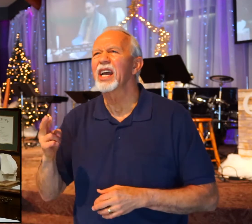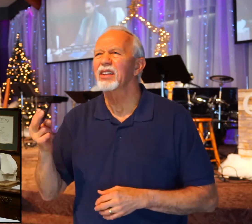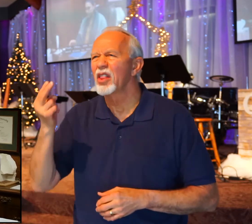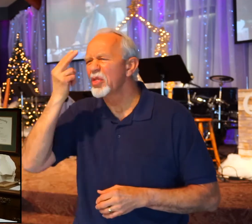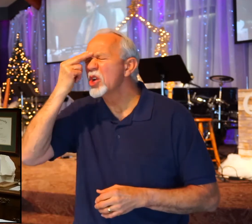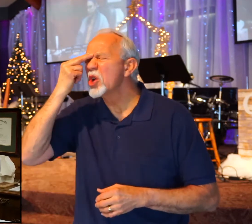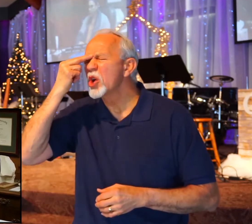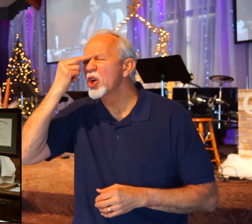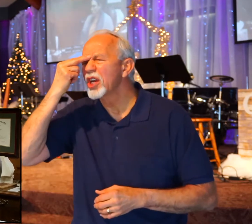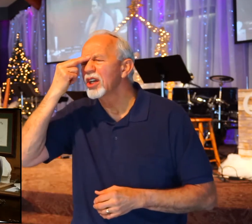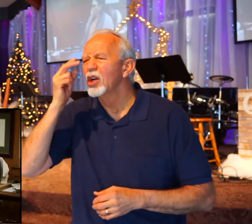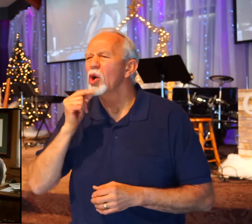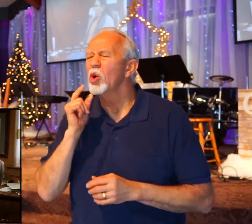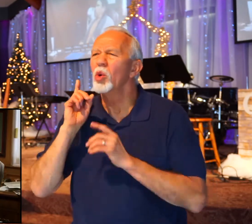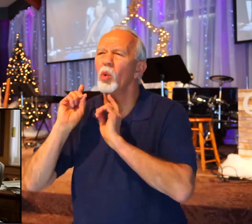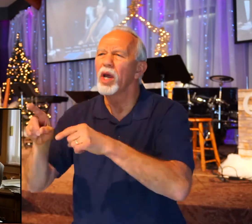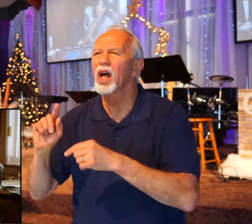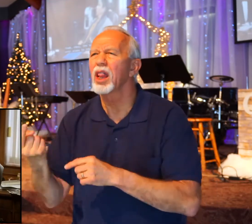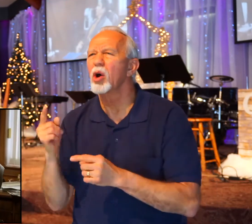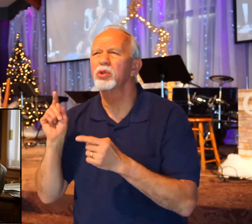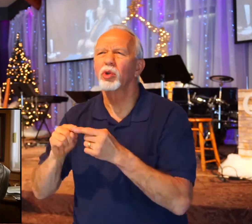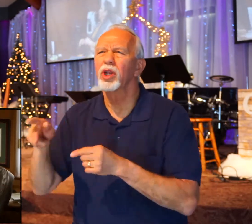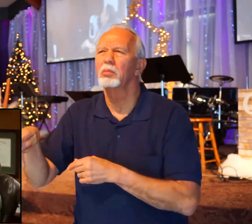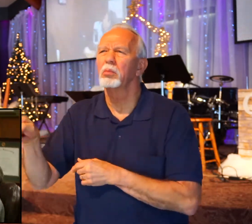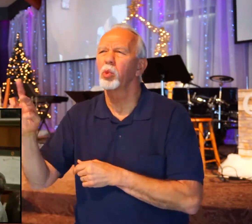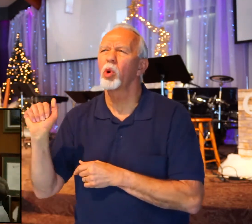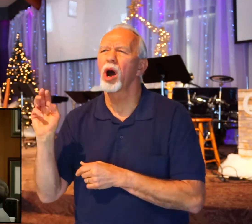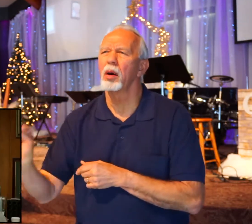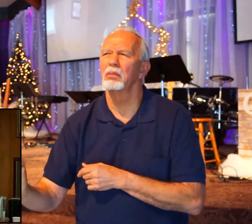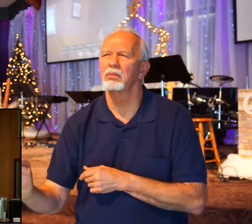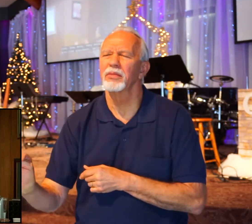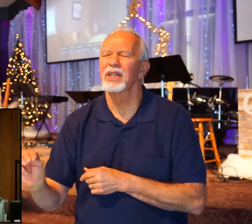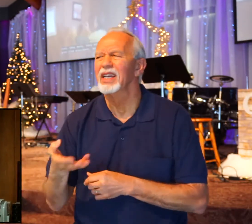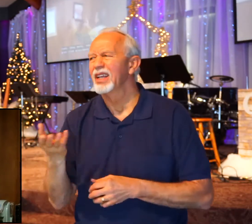the nerd who went alone to the prom. Yeah,